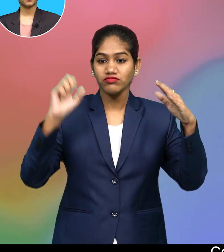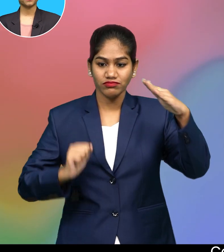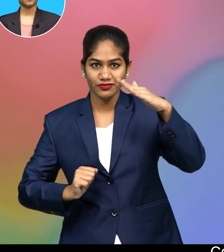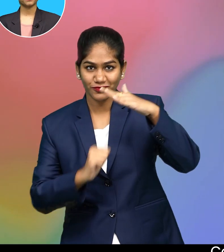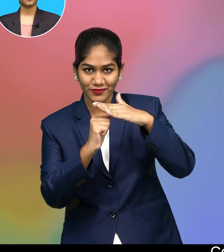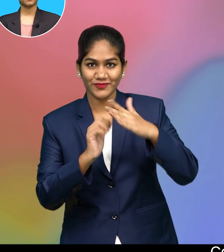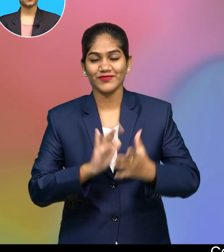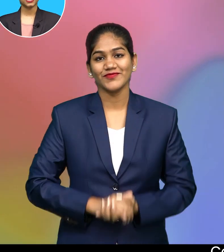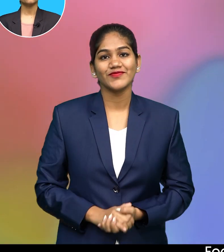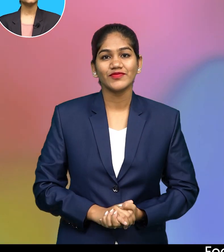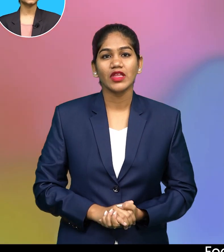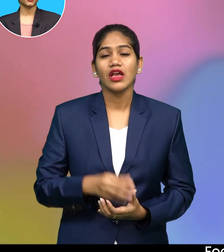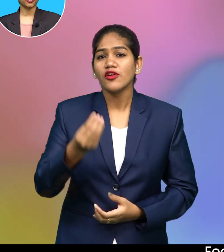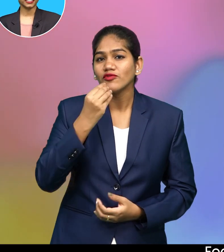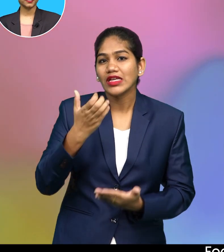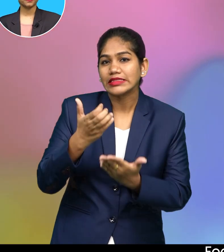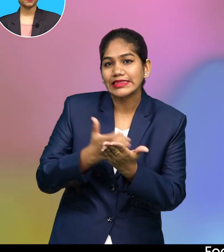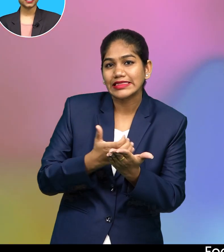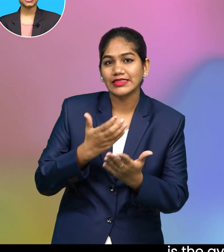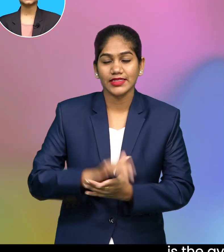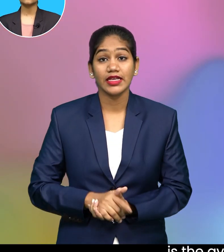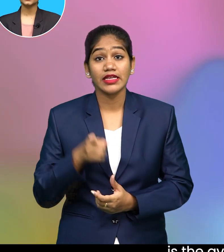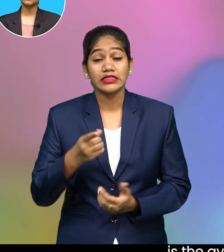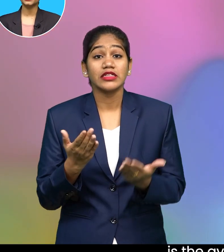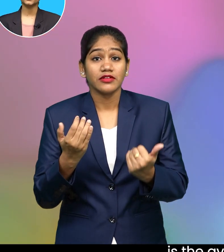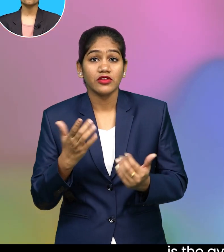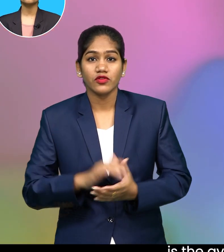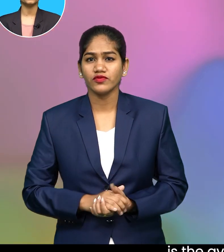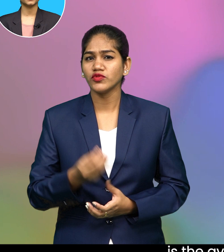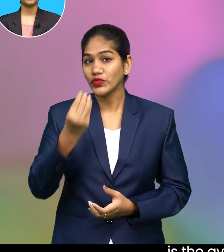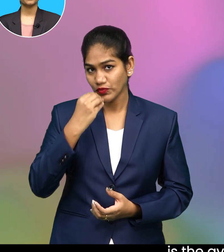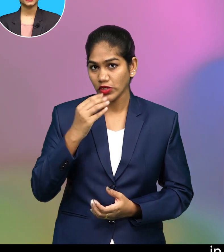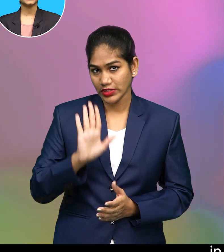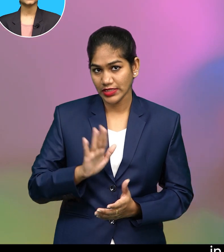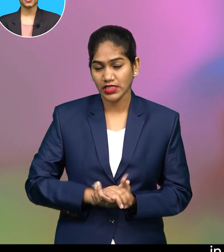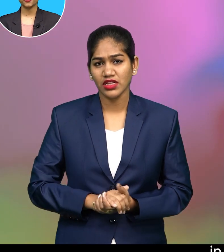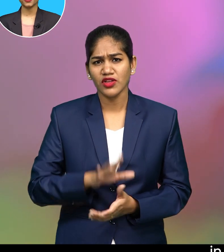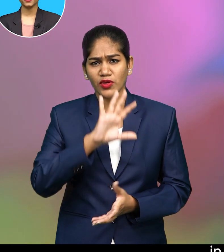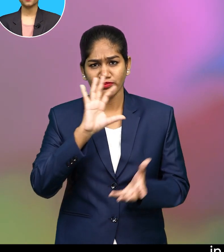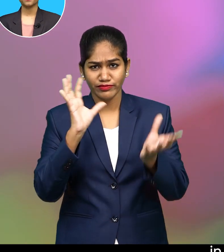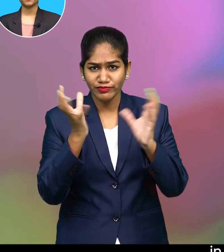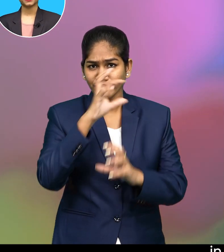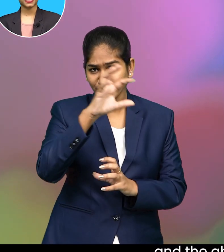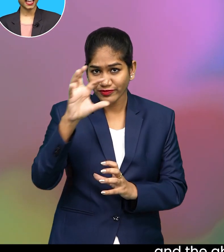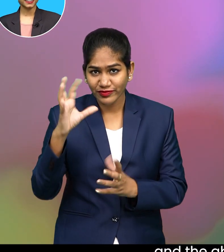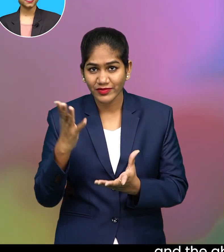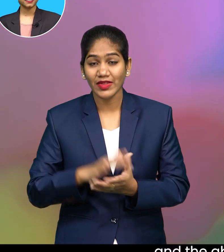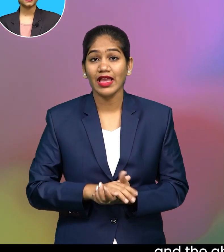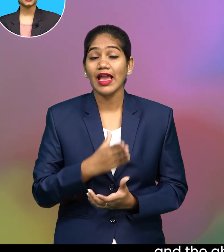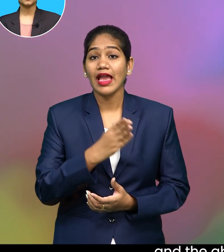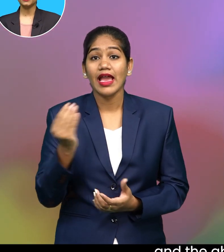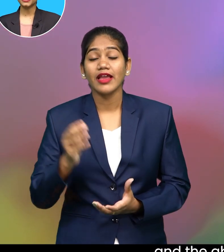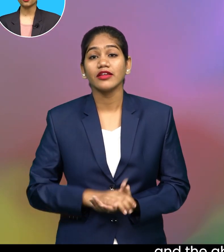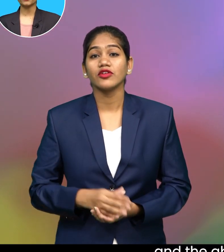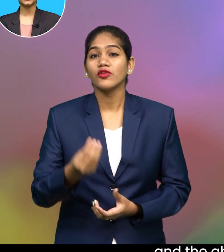Conclusion. Food security is the availability of food in a country and